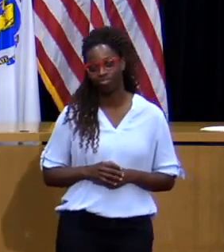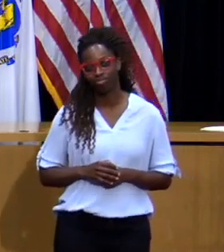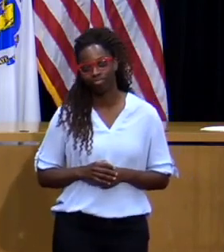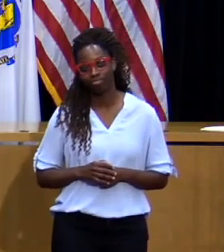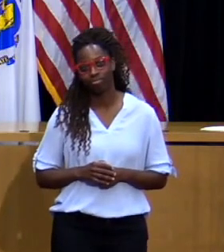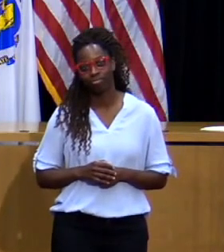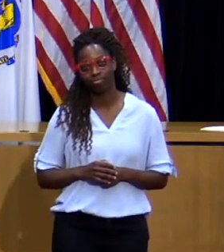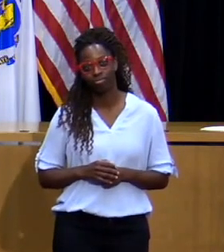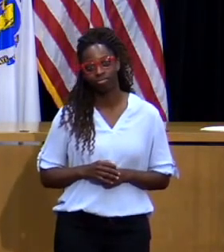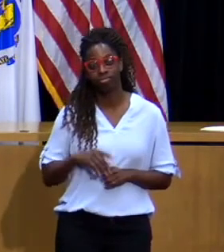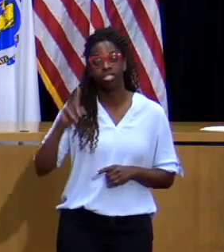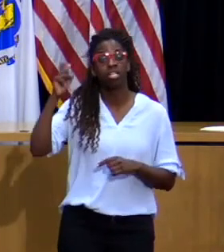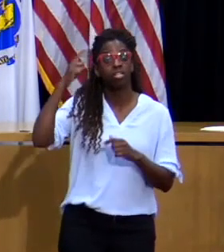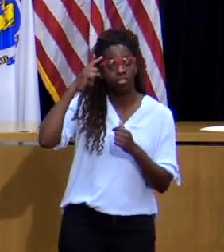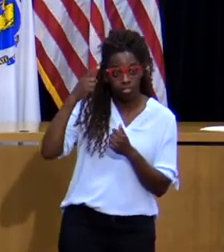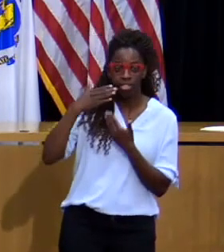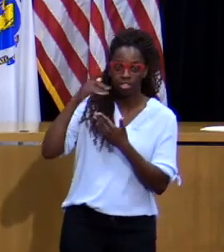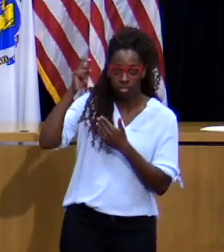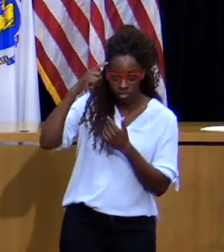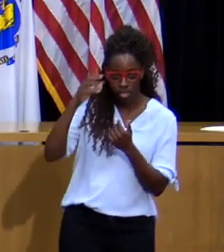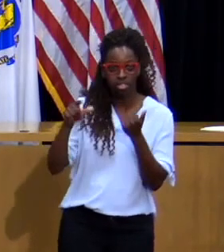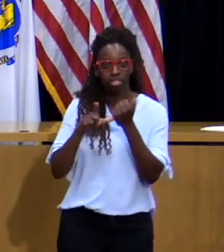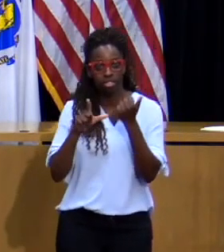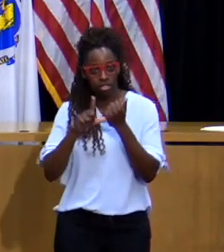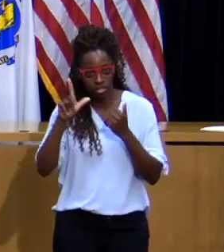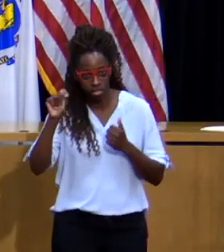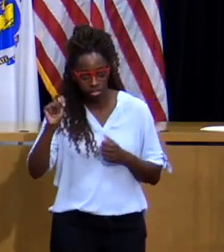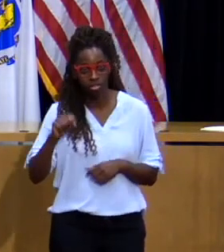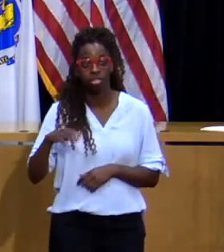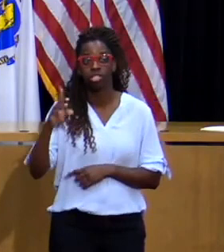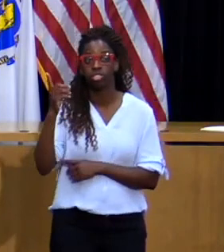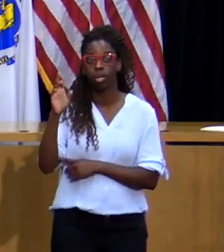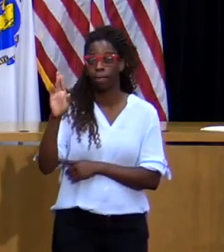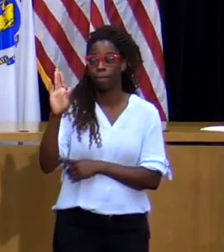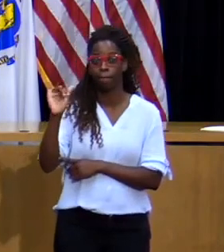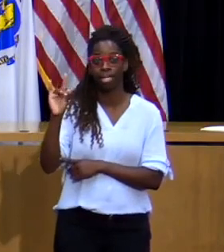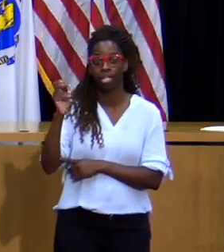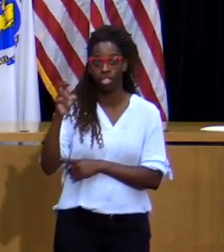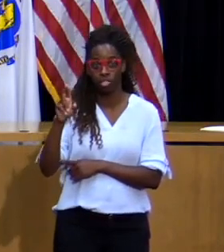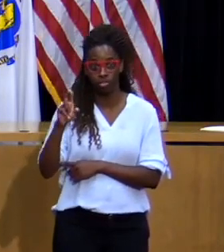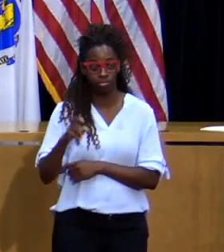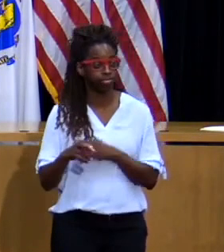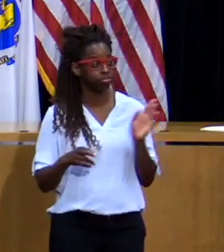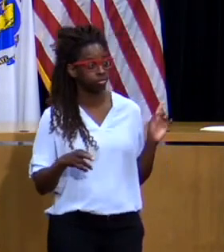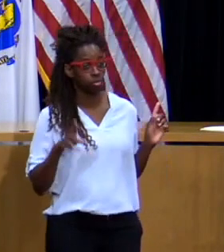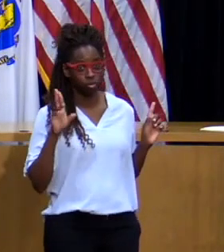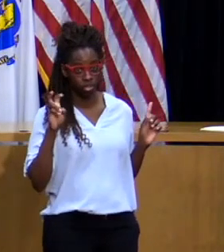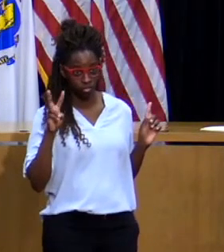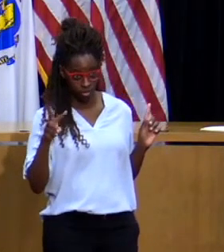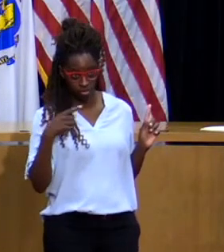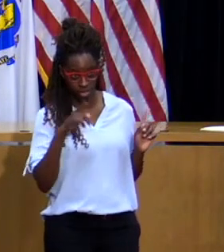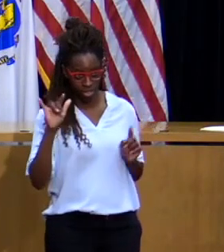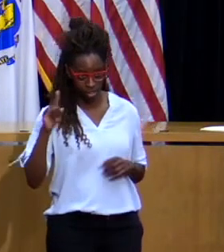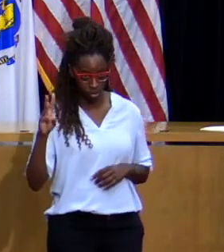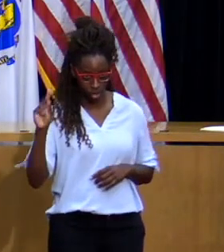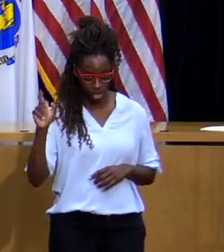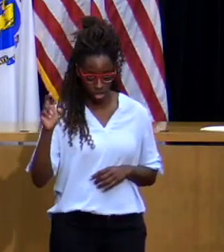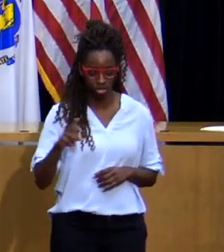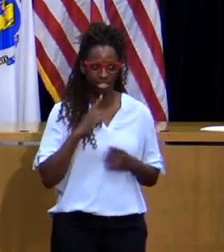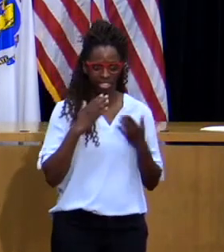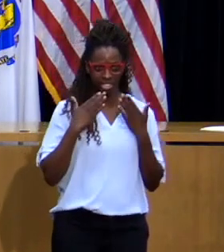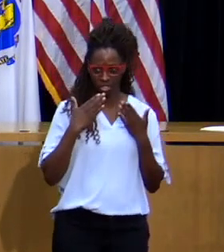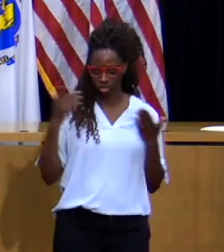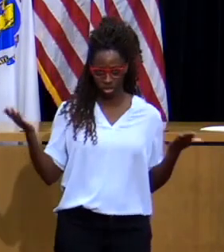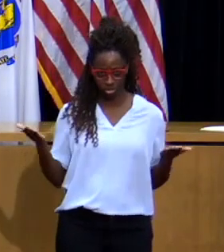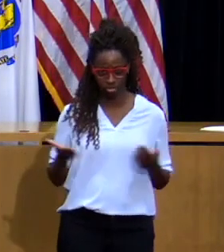Governor, Lieutenant Governor, Dr. Bittinger, Reverend Walker, welcome. Good afternoon, everyone. I'm going to provide some